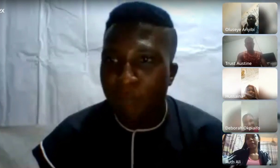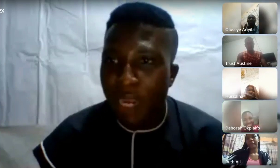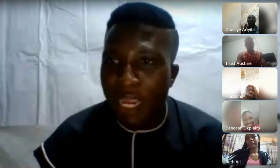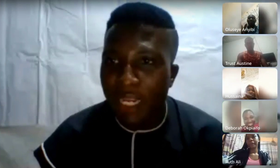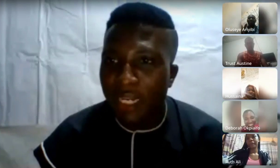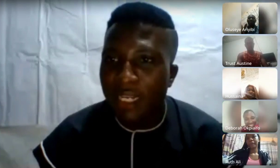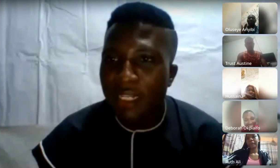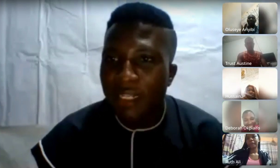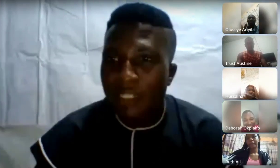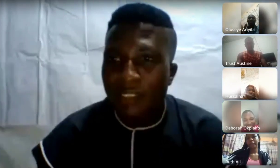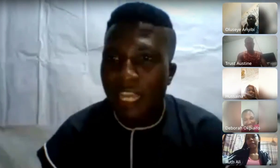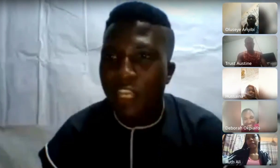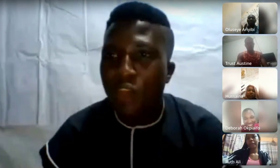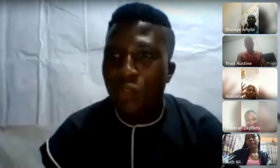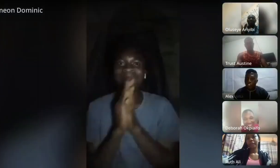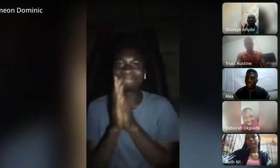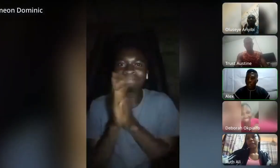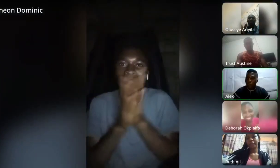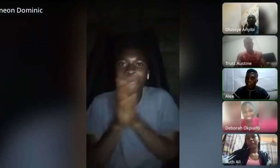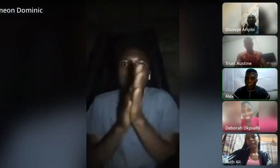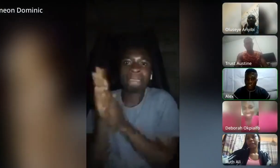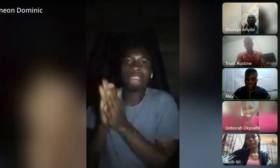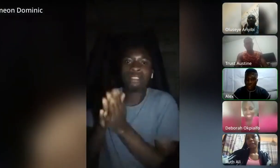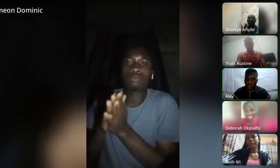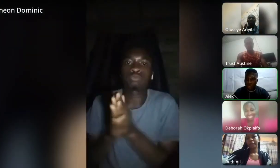Thank you, Stephen Odu.